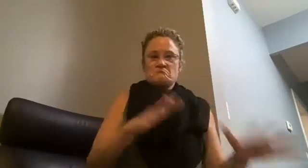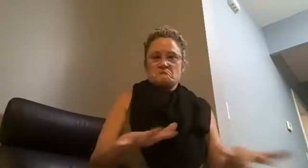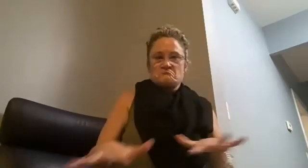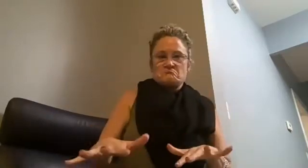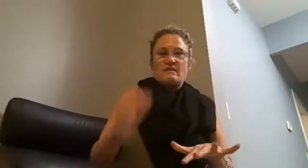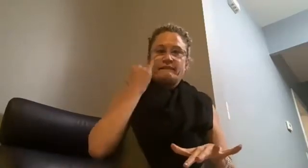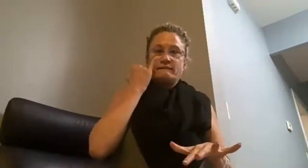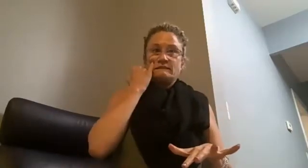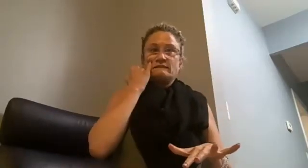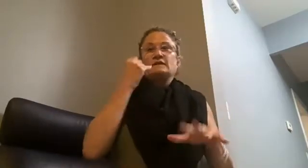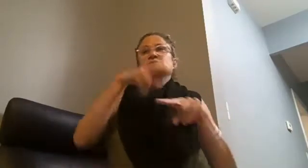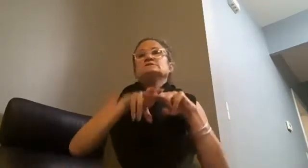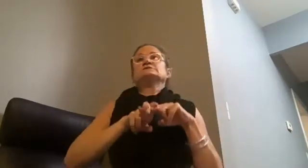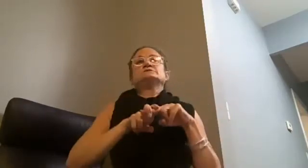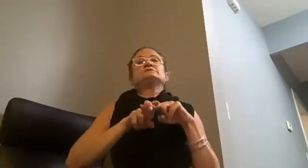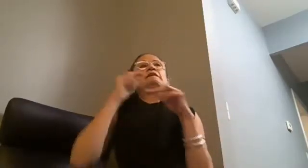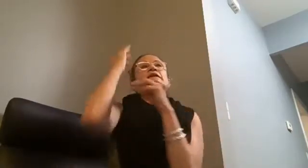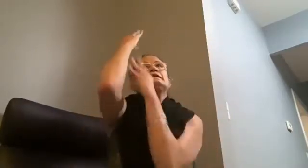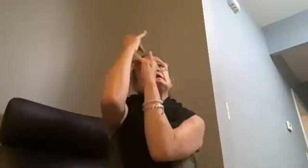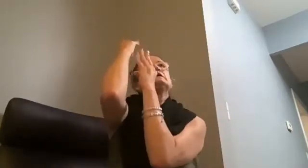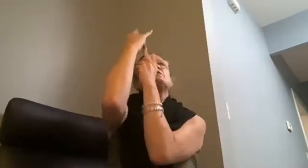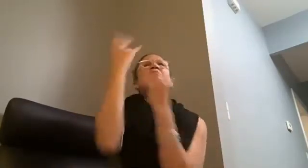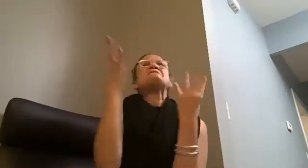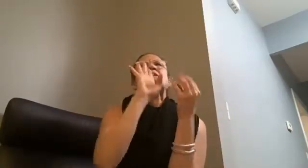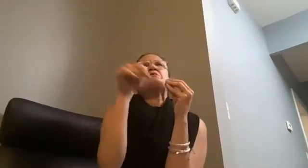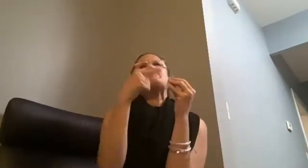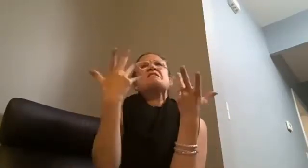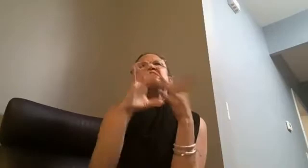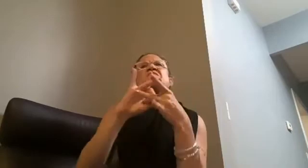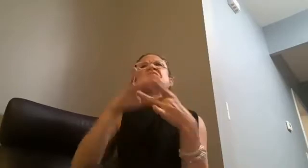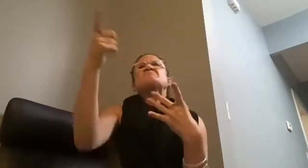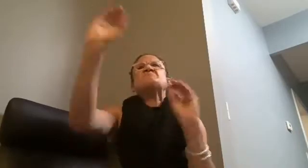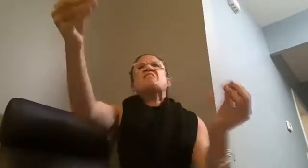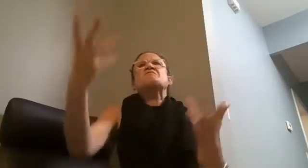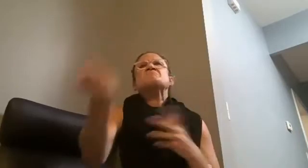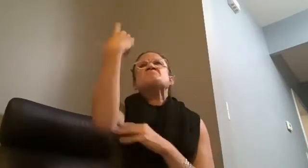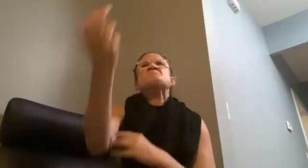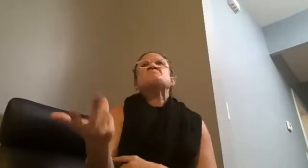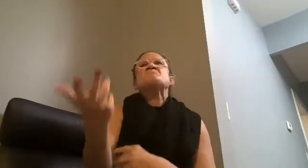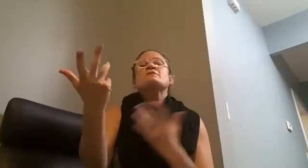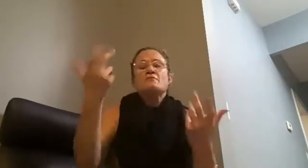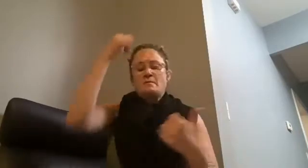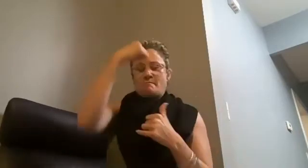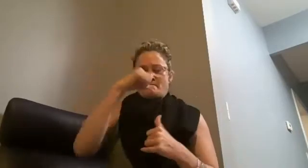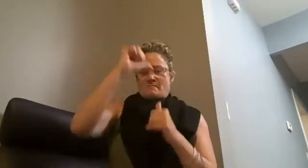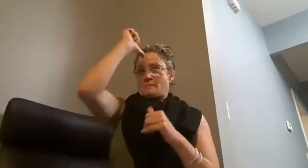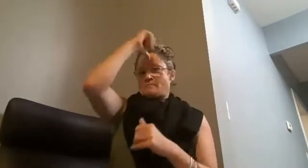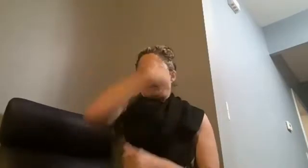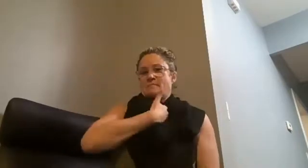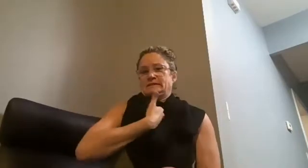sitting in a meeting and thinking like, what is this person talking about? I don't relate to anything this person says. I remind myself that that's not what kept me sober.